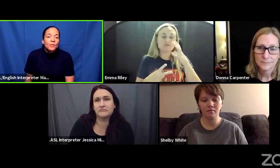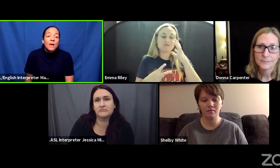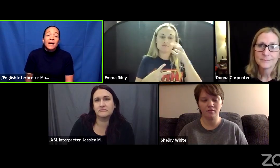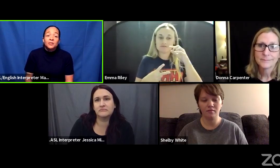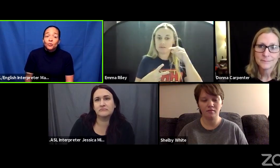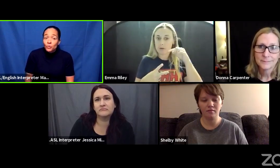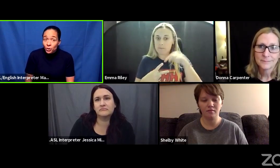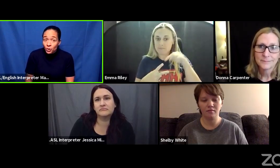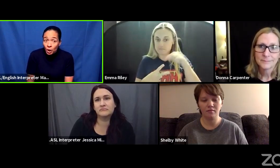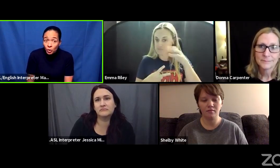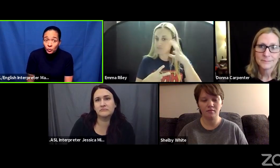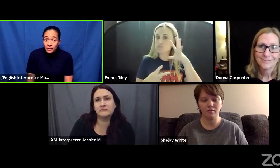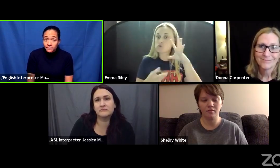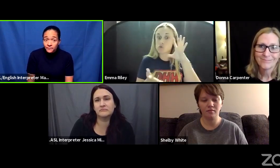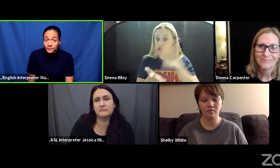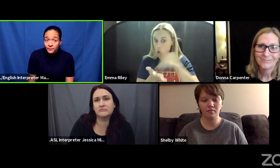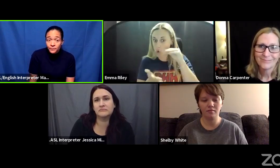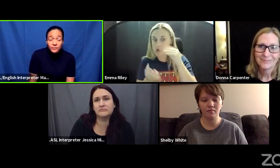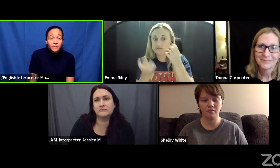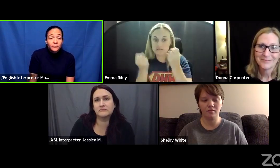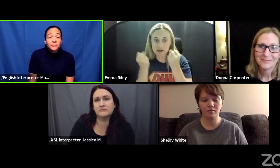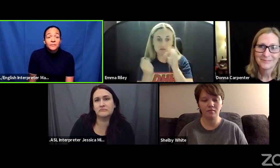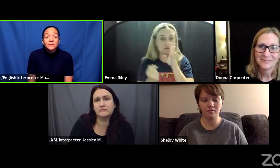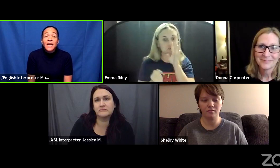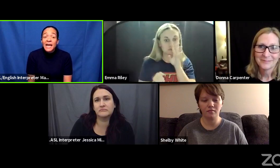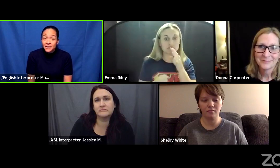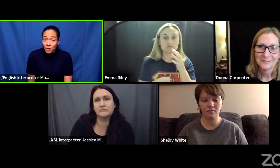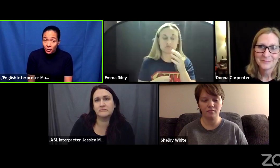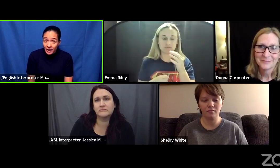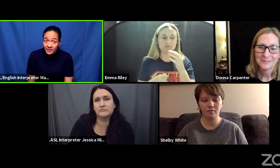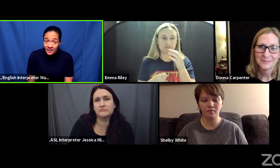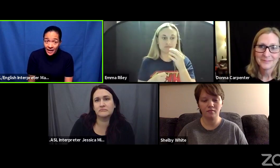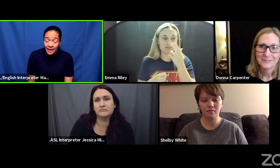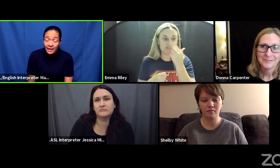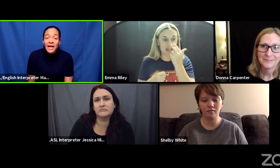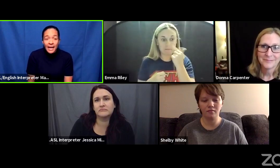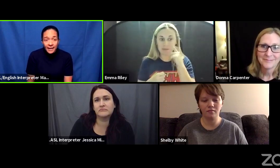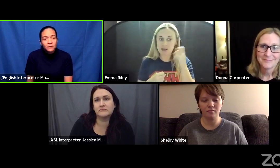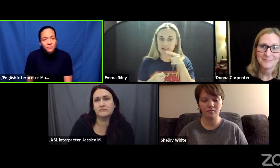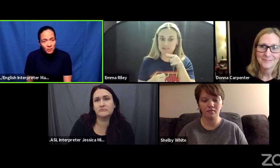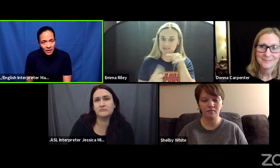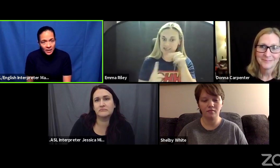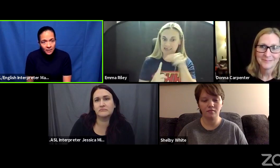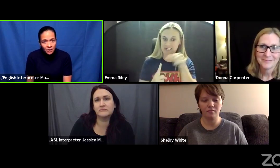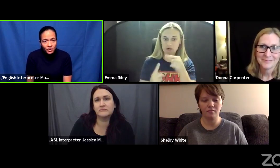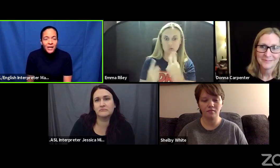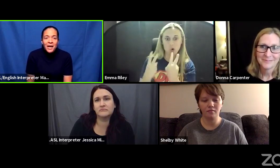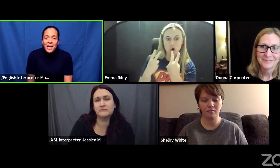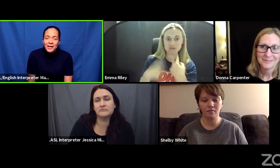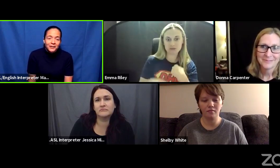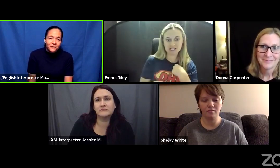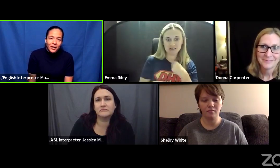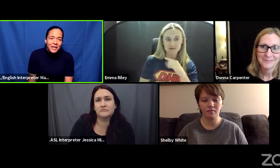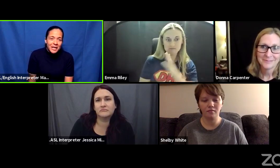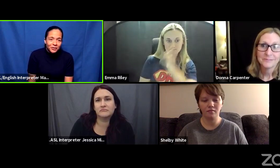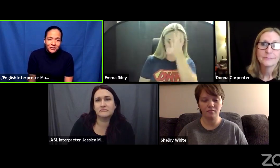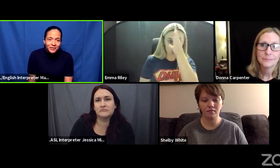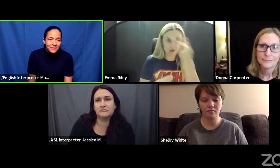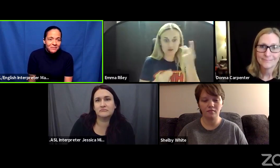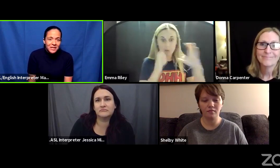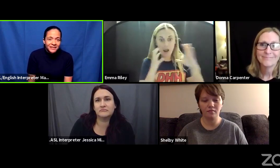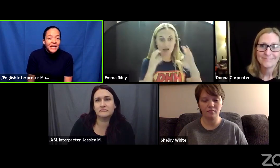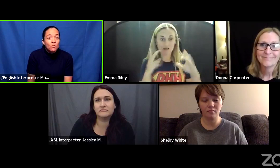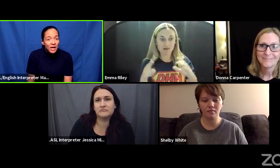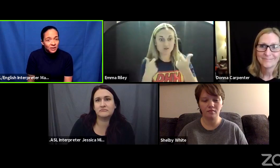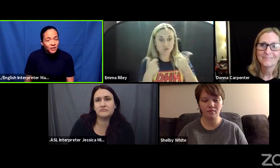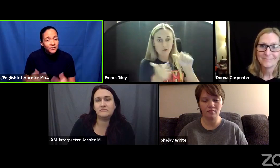information. My 2-year-old, he's learning sign and spoken English. And it's very